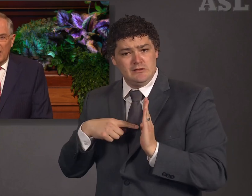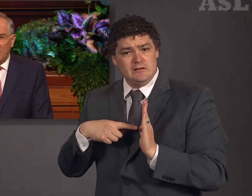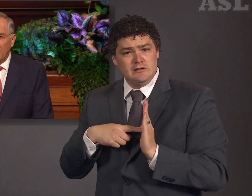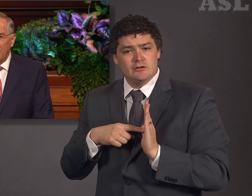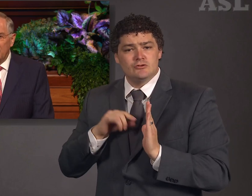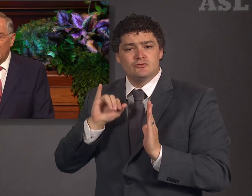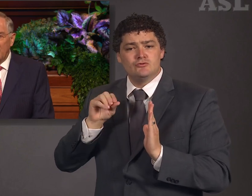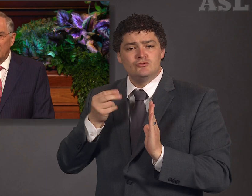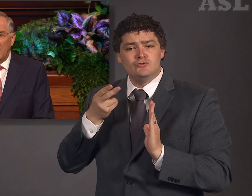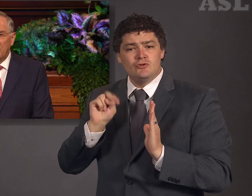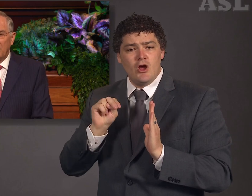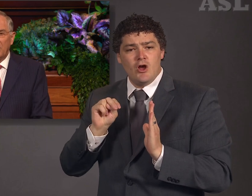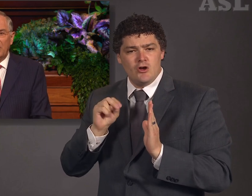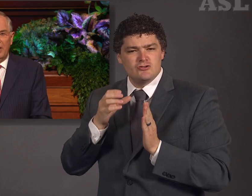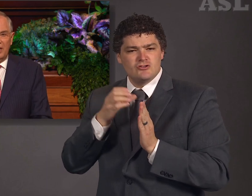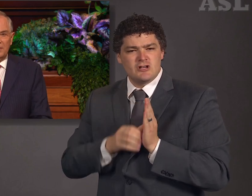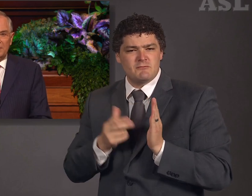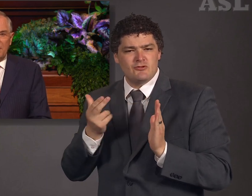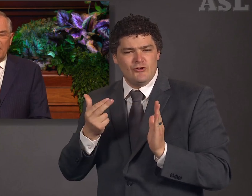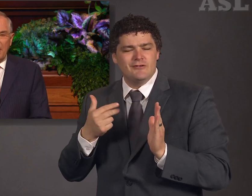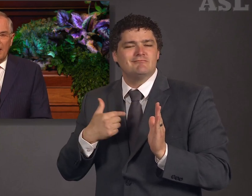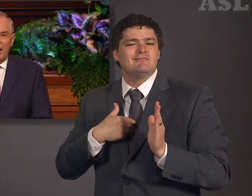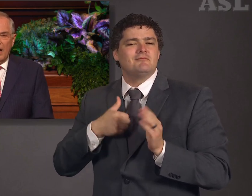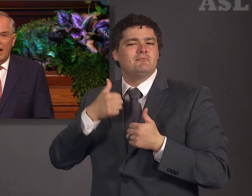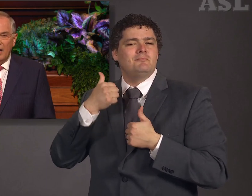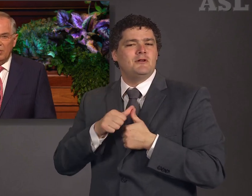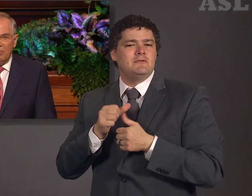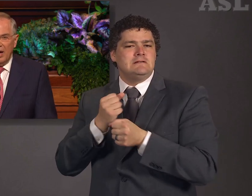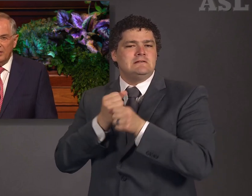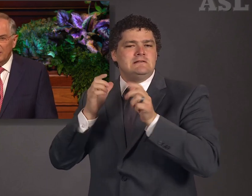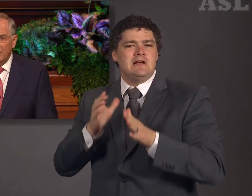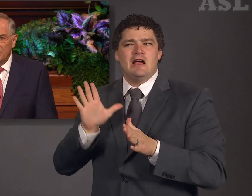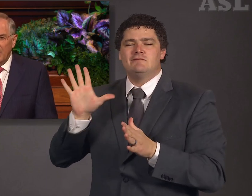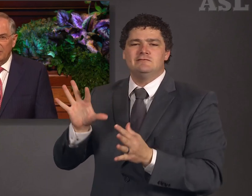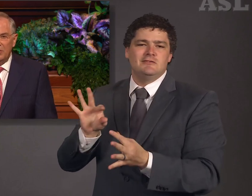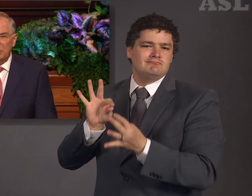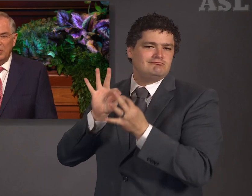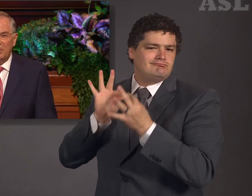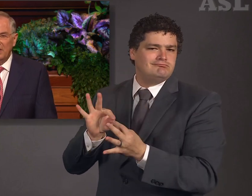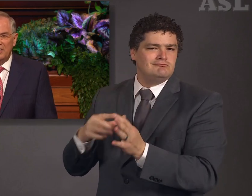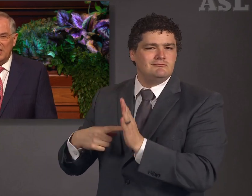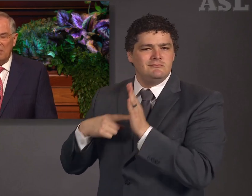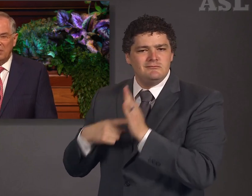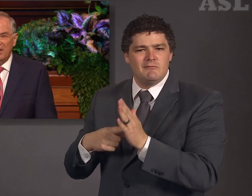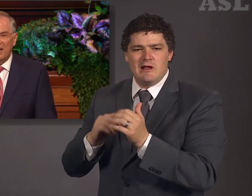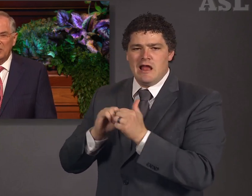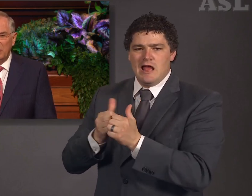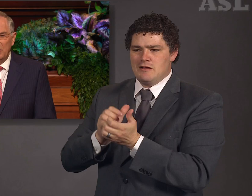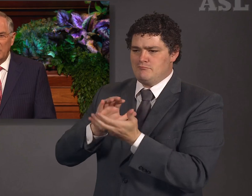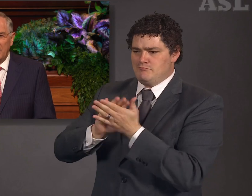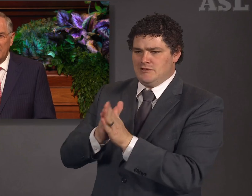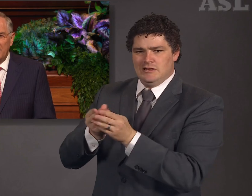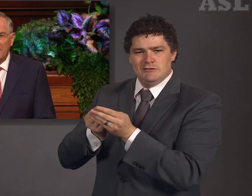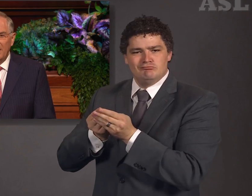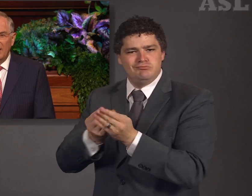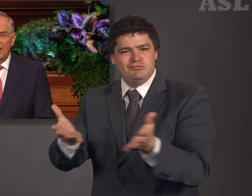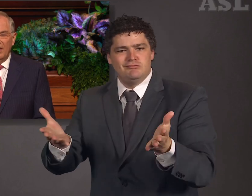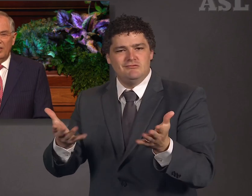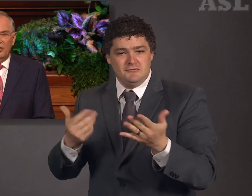Each time I read John chapter 13, I am reminded of the Savior's perfect example as a